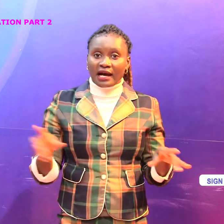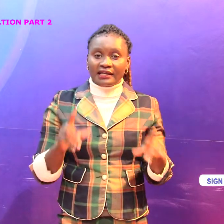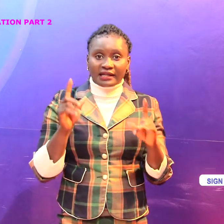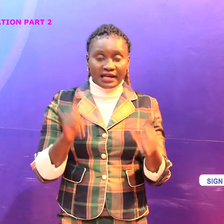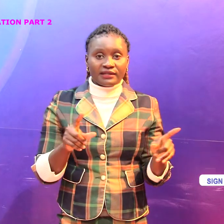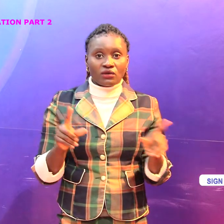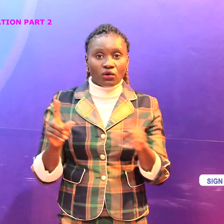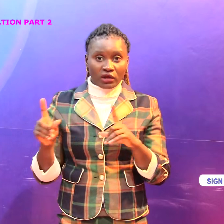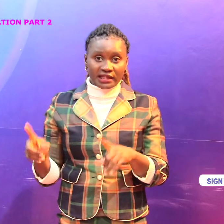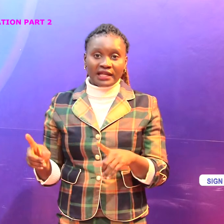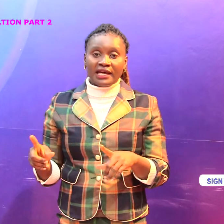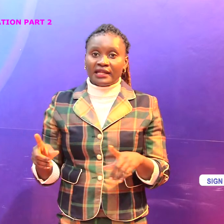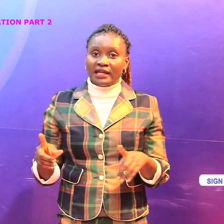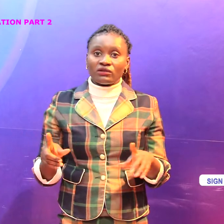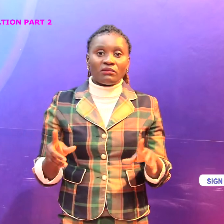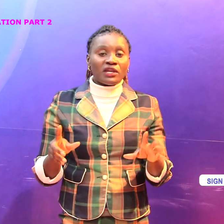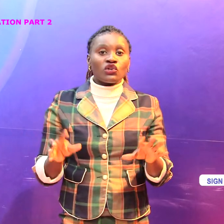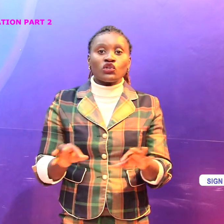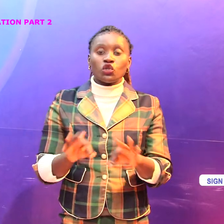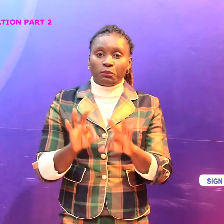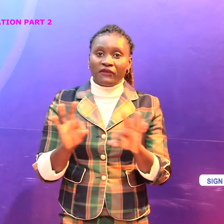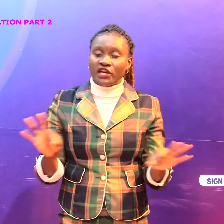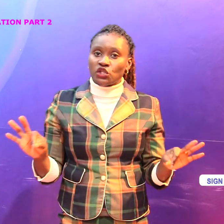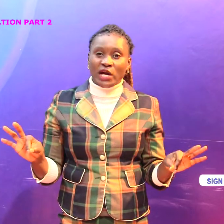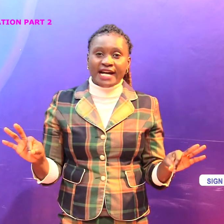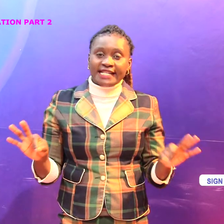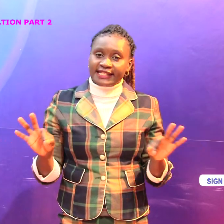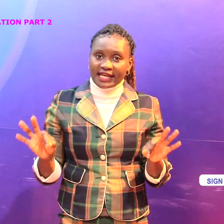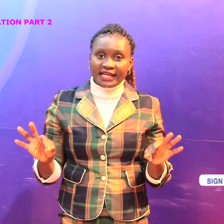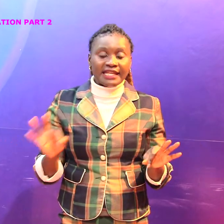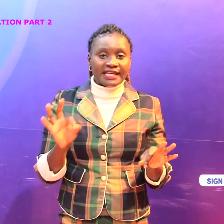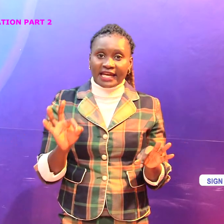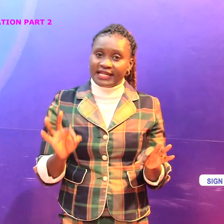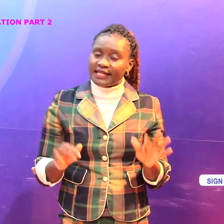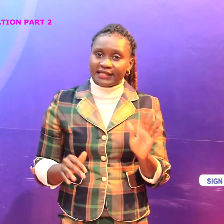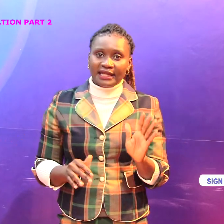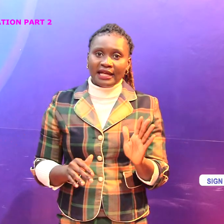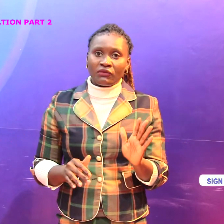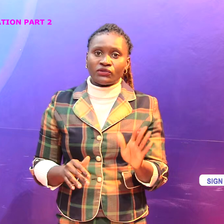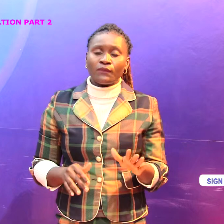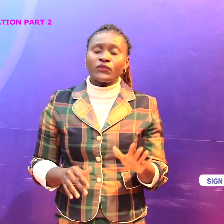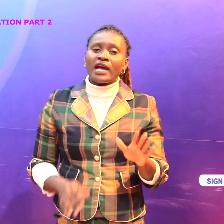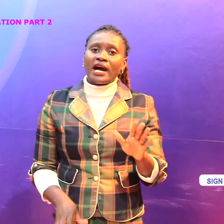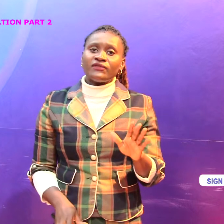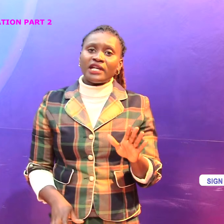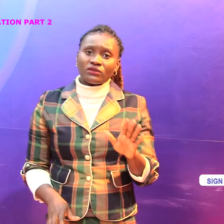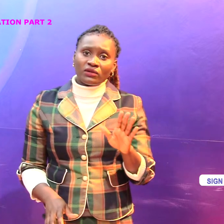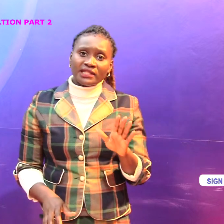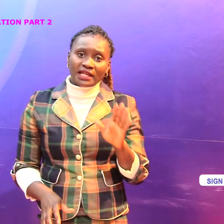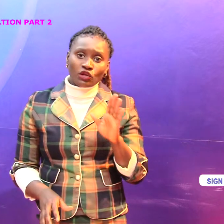the signs so correctly, that will make you to perfect your signing in Kenya Sign Language. So I've just always telling you